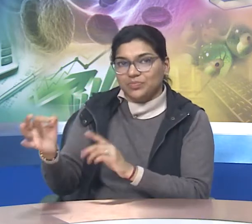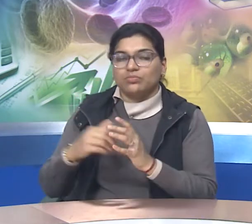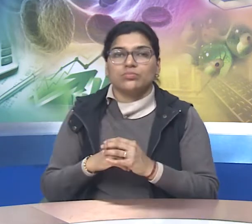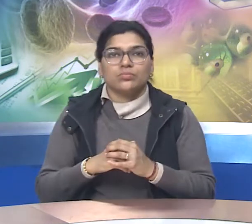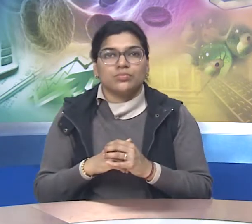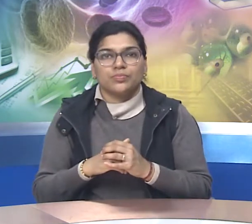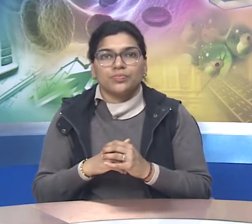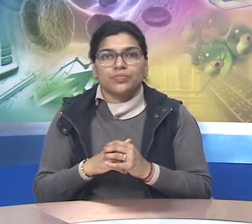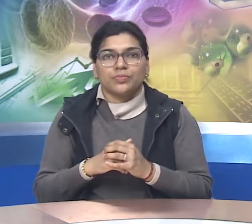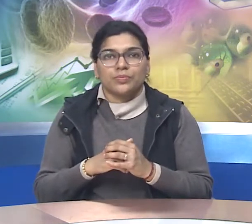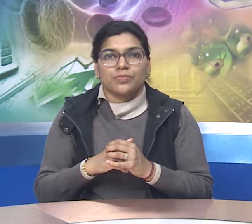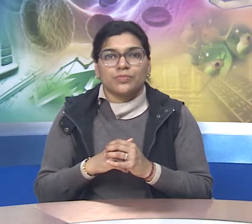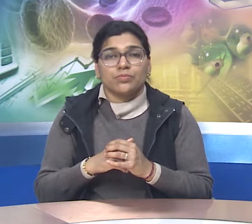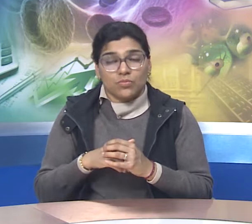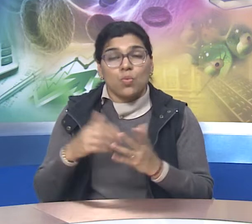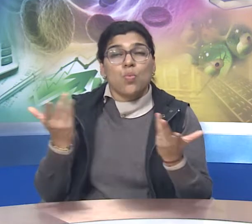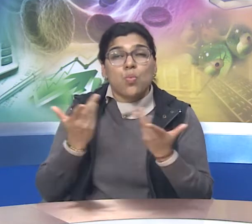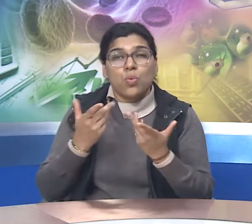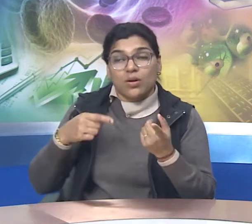Shoeshine Union.